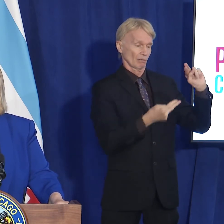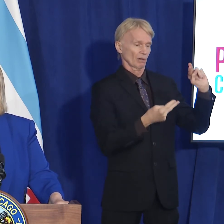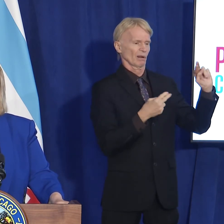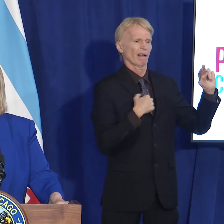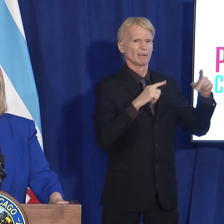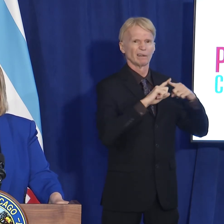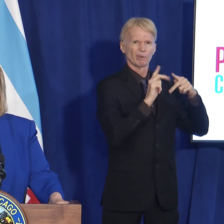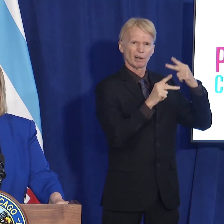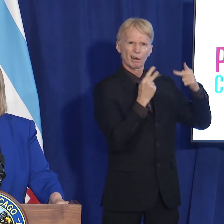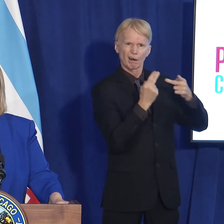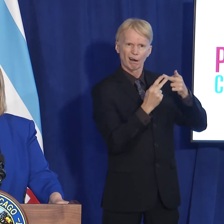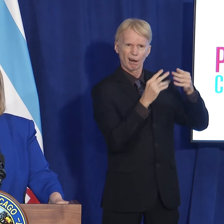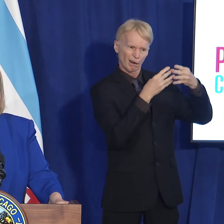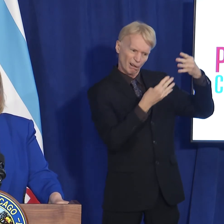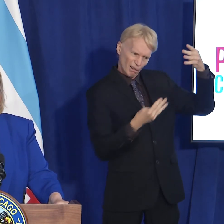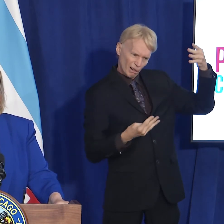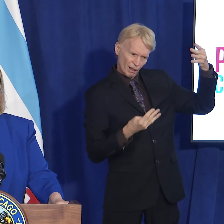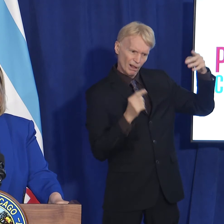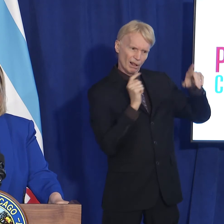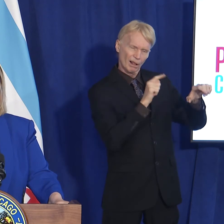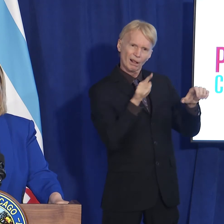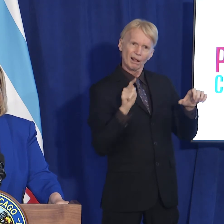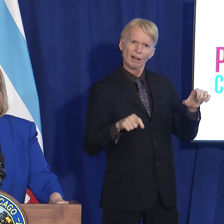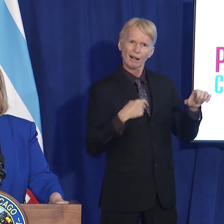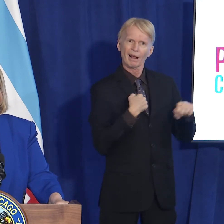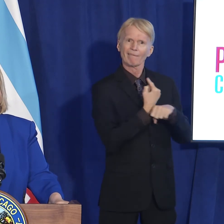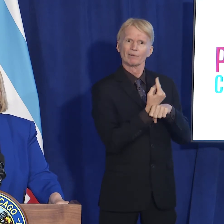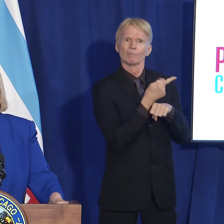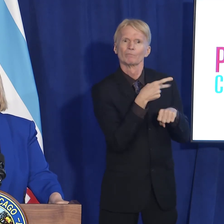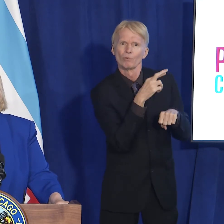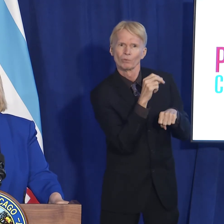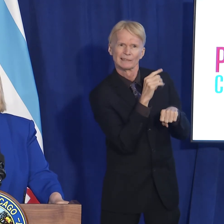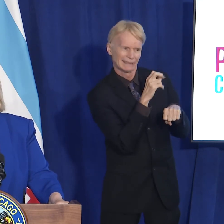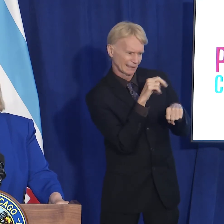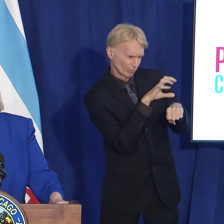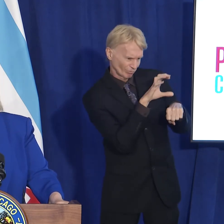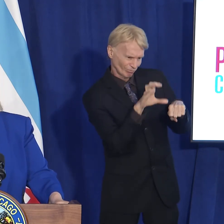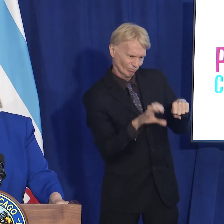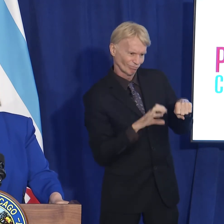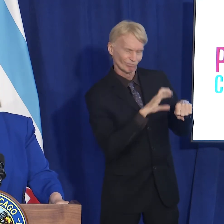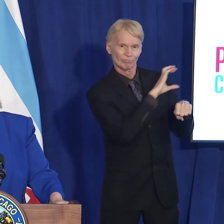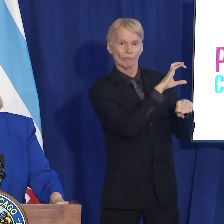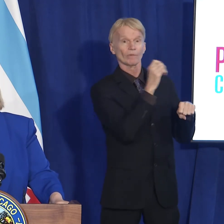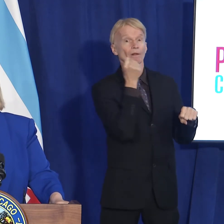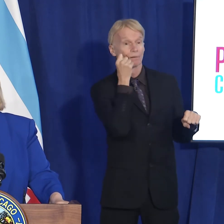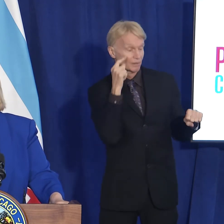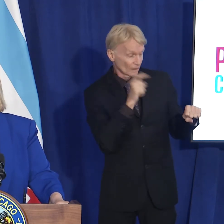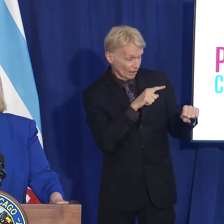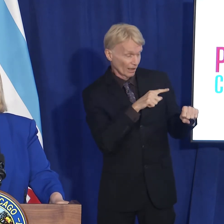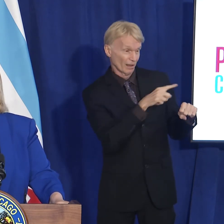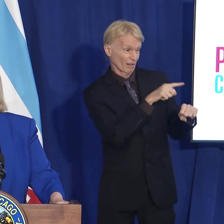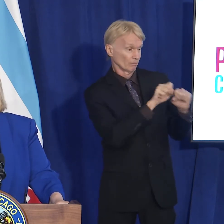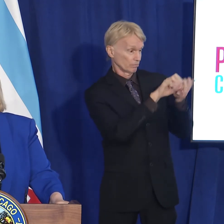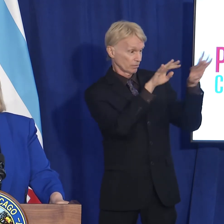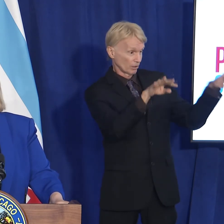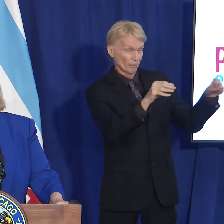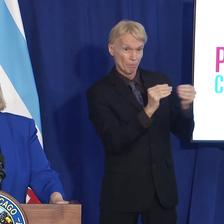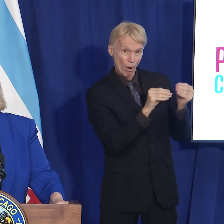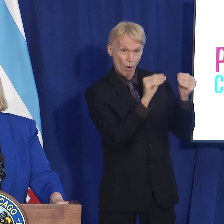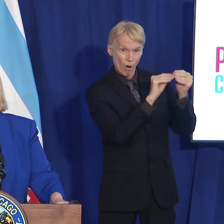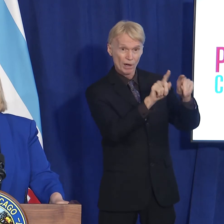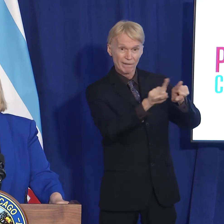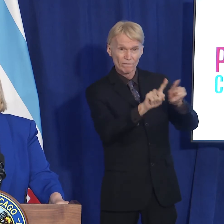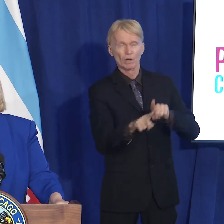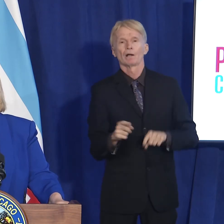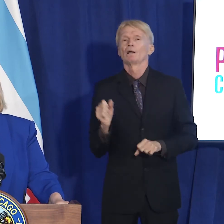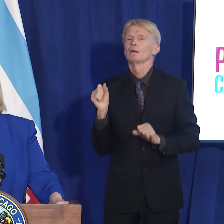few different mutations on the spike protein itself, makes us concerned that if we see further mutations from that, we could have problems